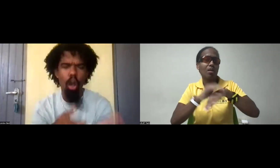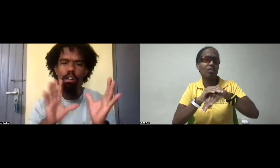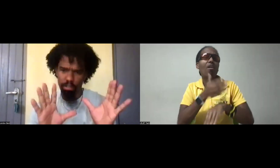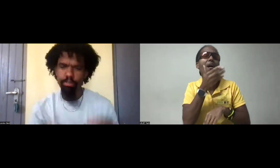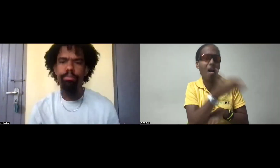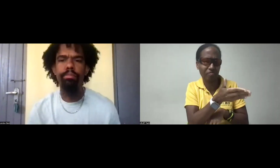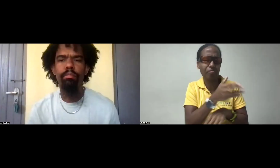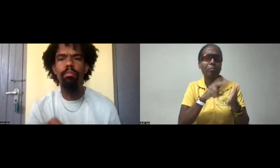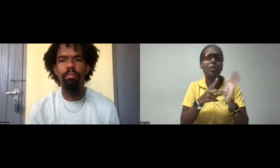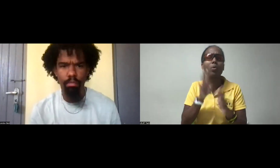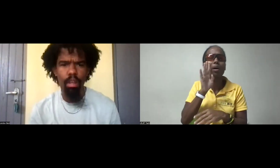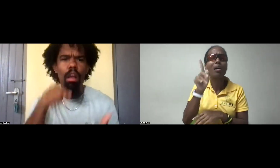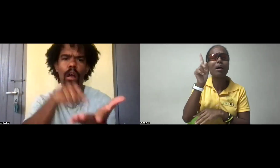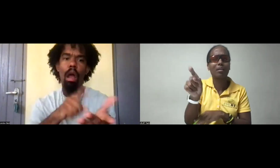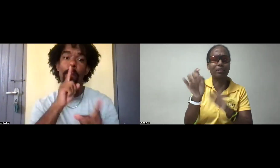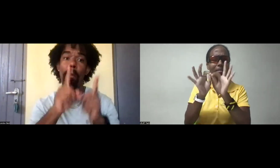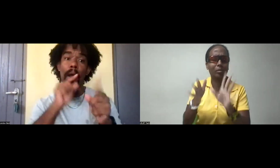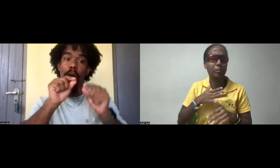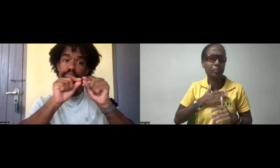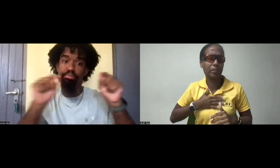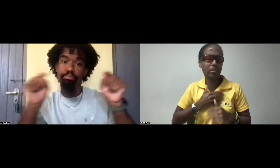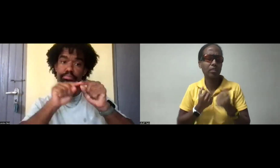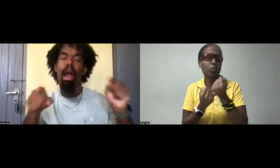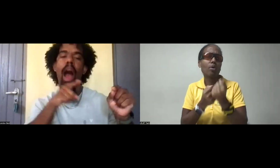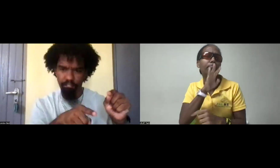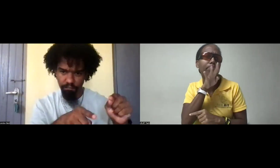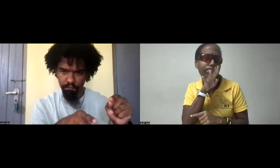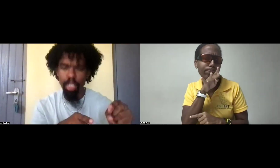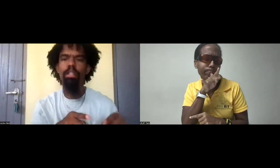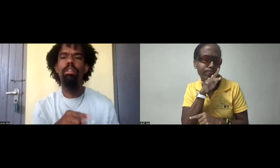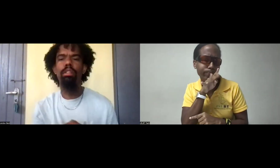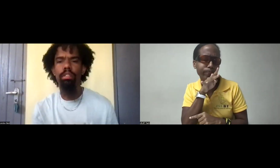no audio. So we're going to ask the interpreter, please,